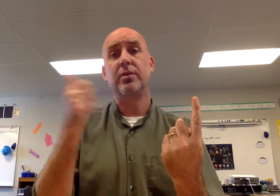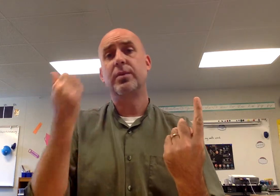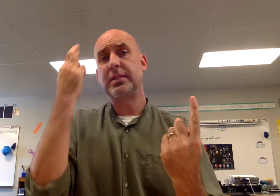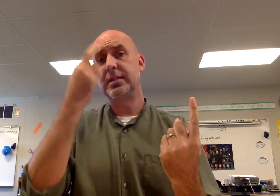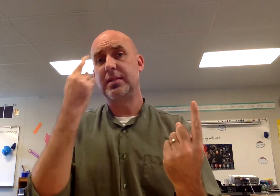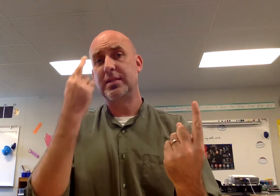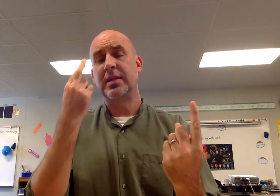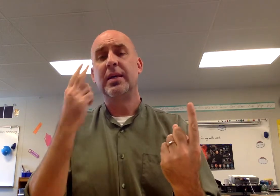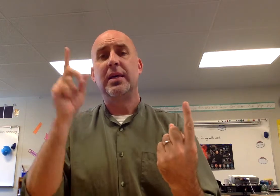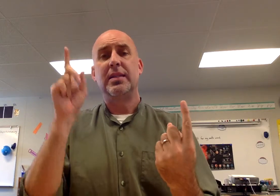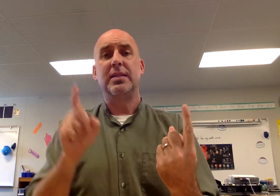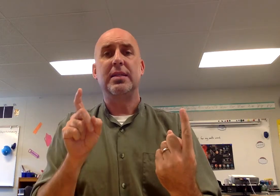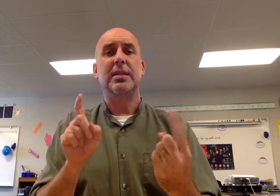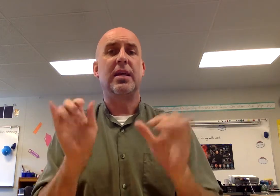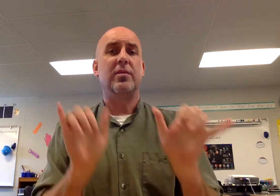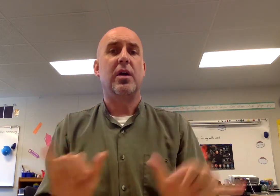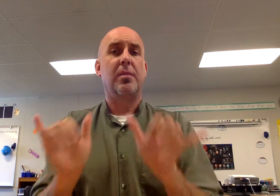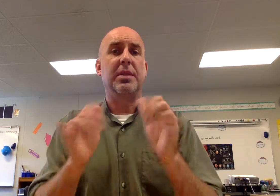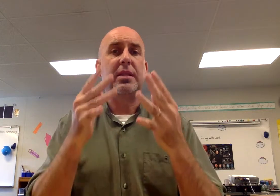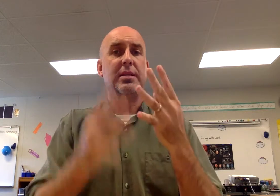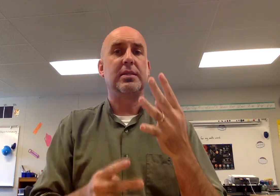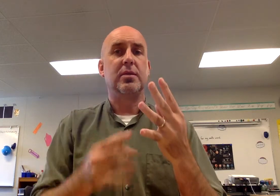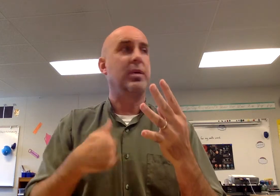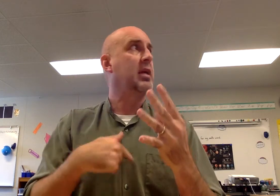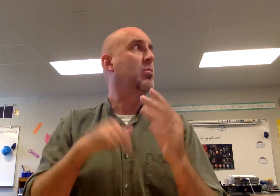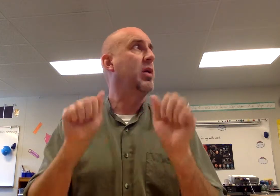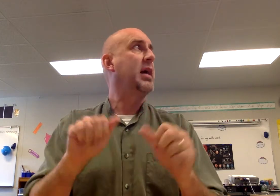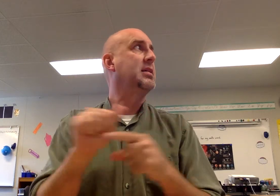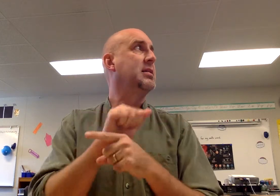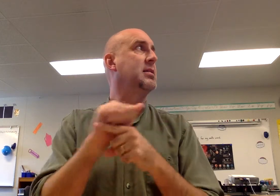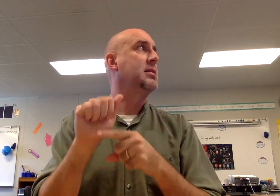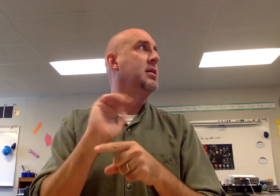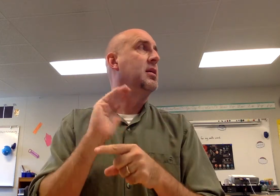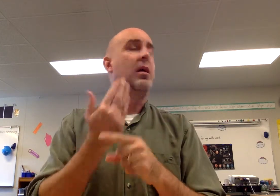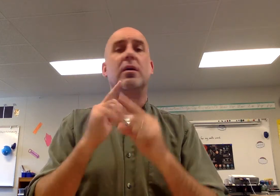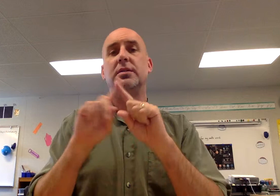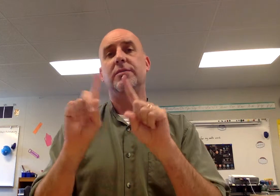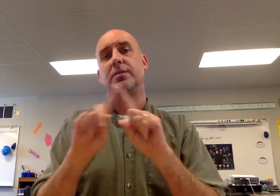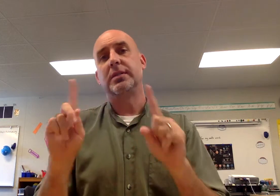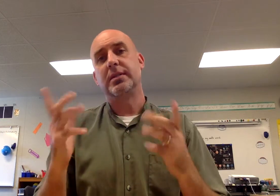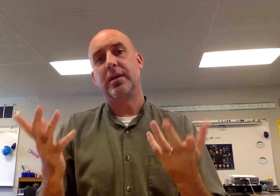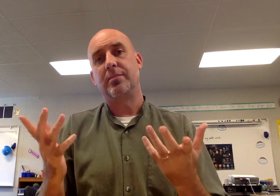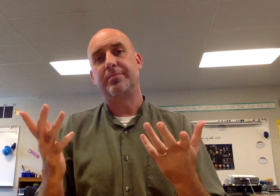reason is they needed kind of a common list that we can practice our different